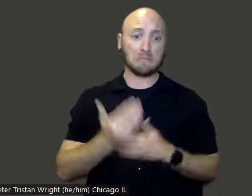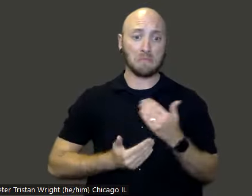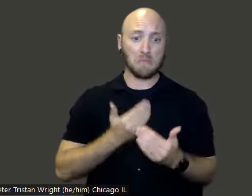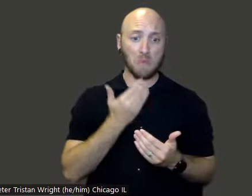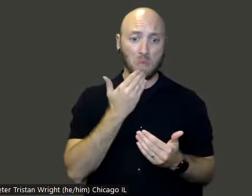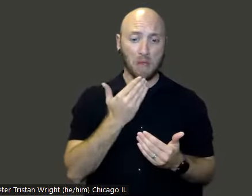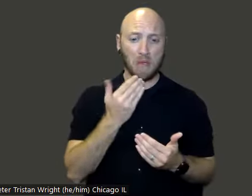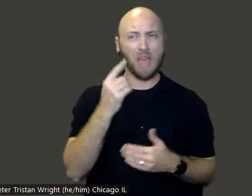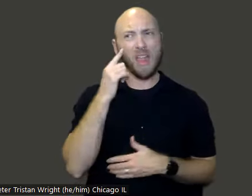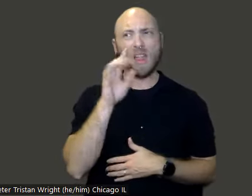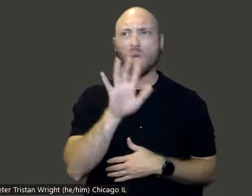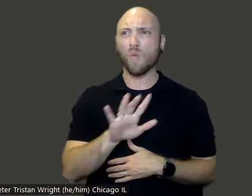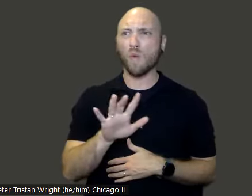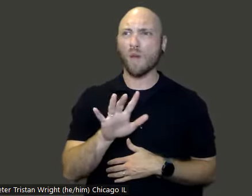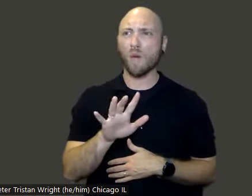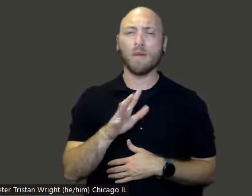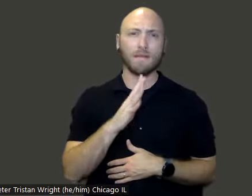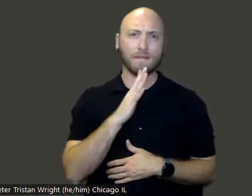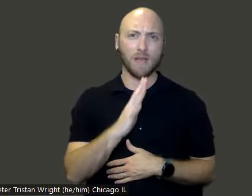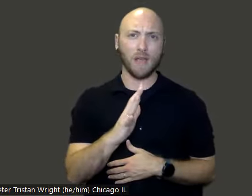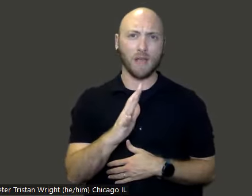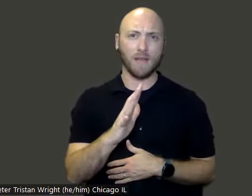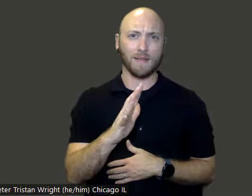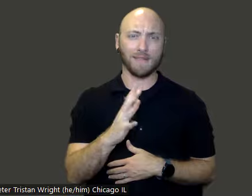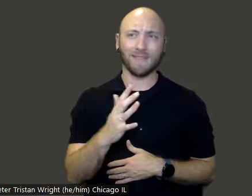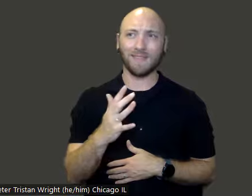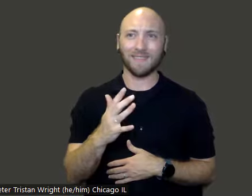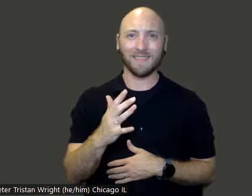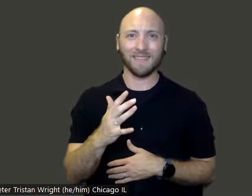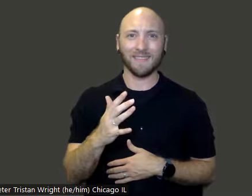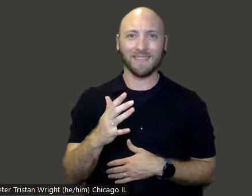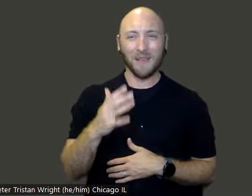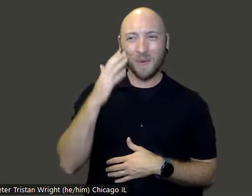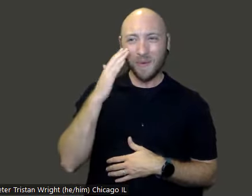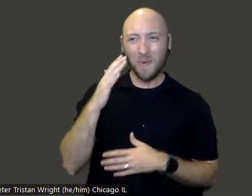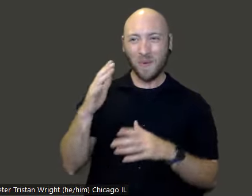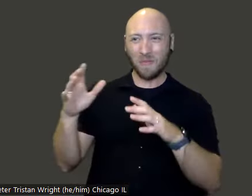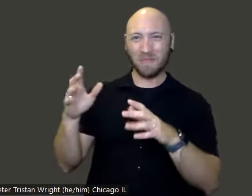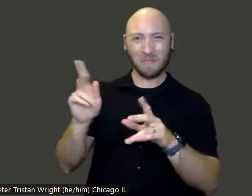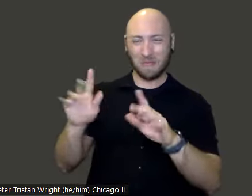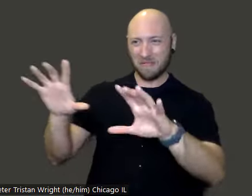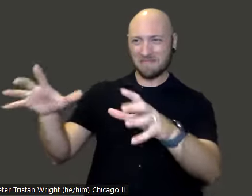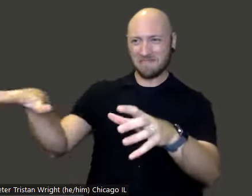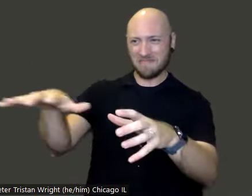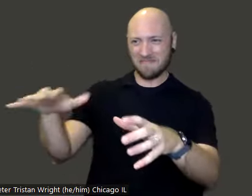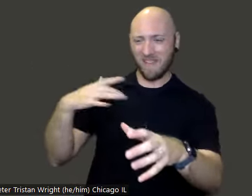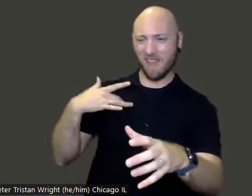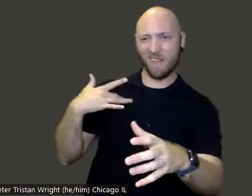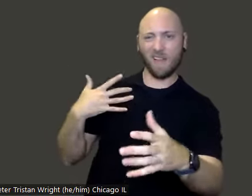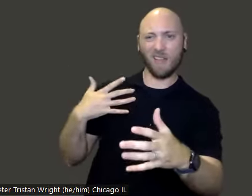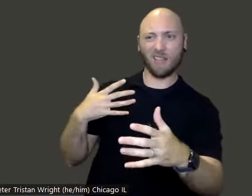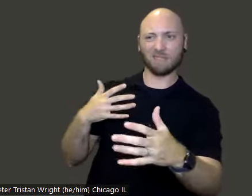I was probably like, I remember being 5 years old and just being so like separated from everyone else. I started being kind of a weird